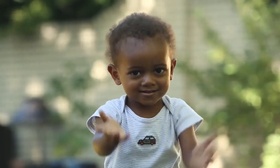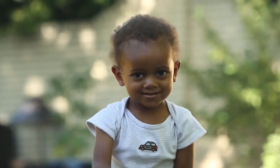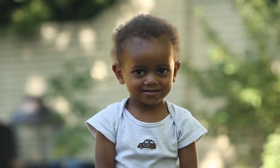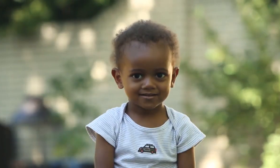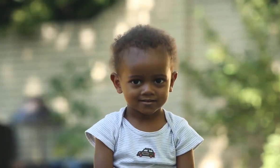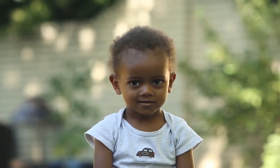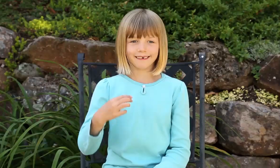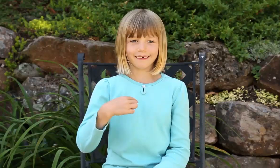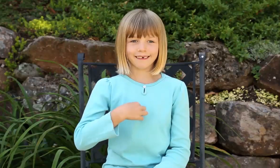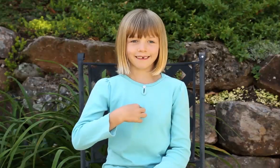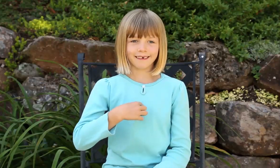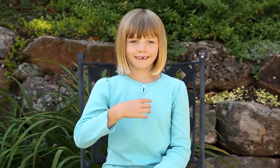I want. I like.